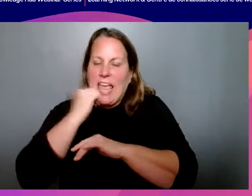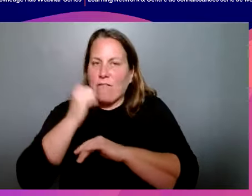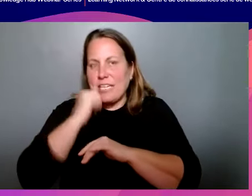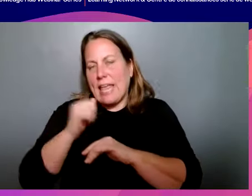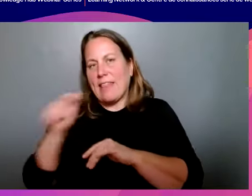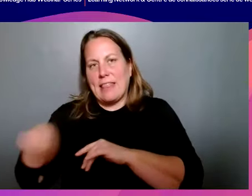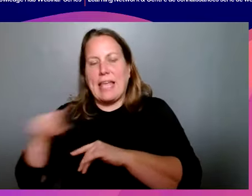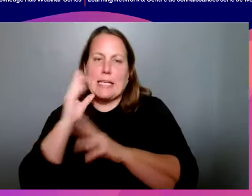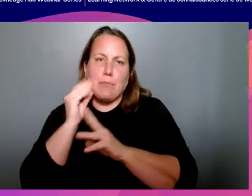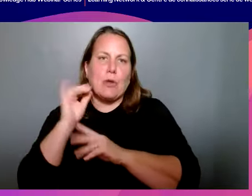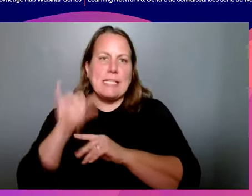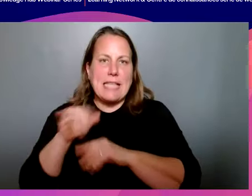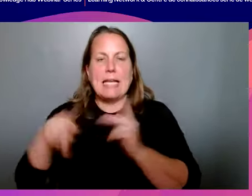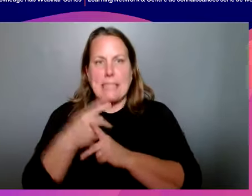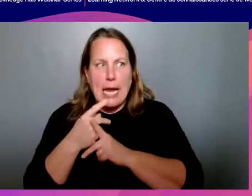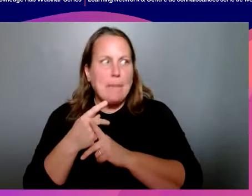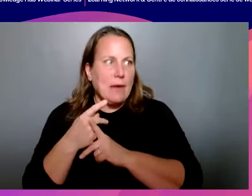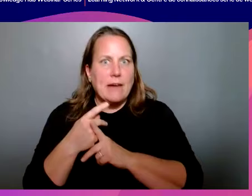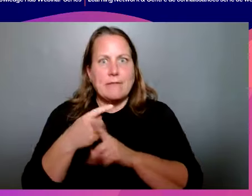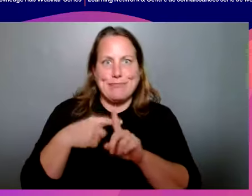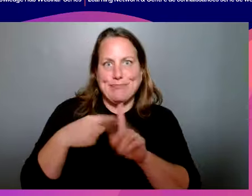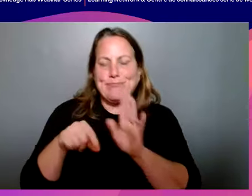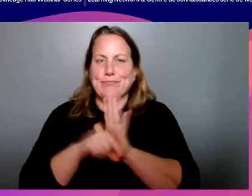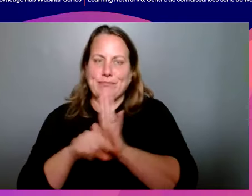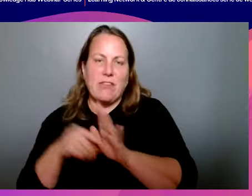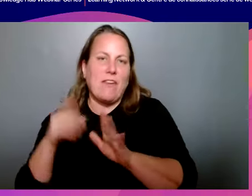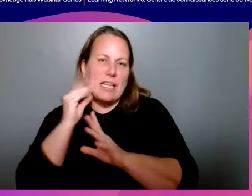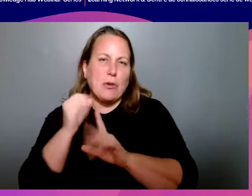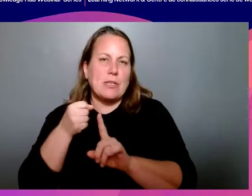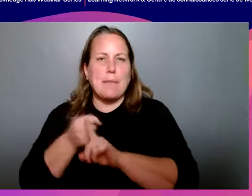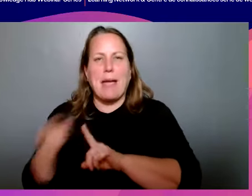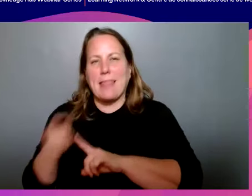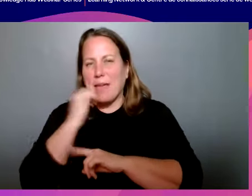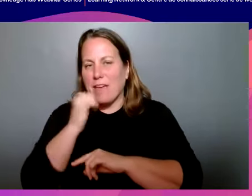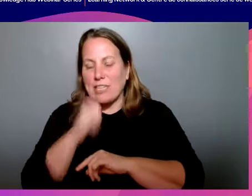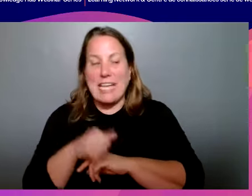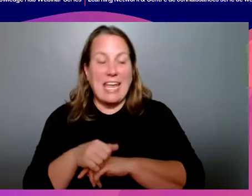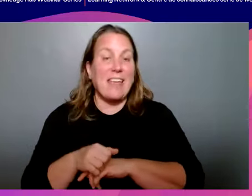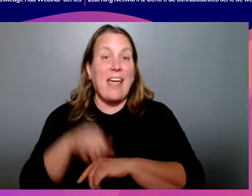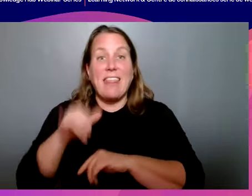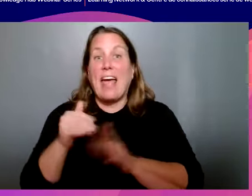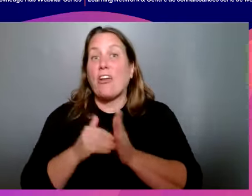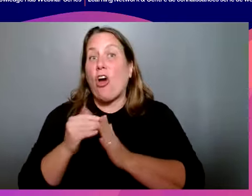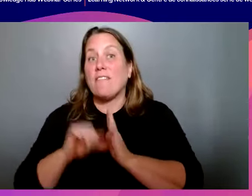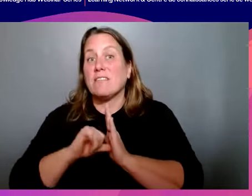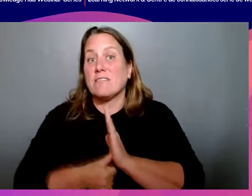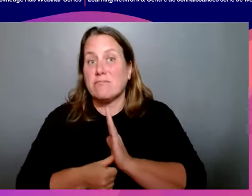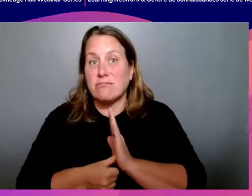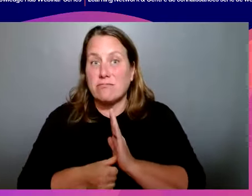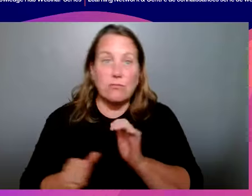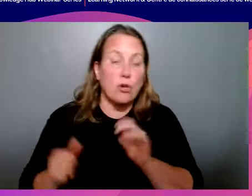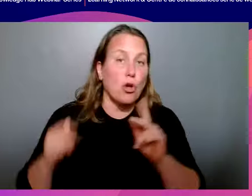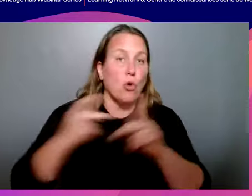these experiences are often reinforced in spaces that operate within heteronormative